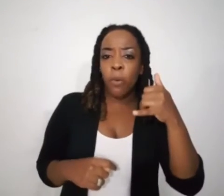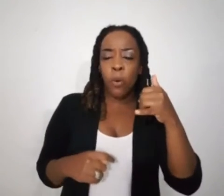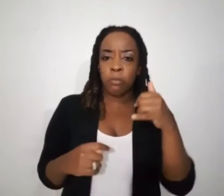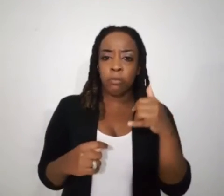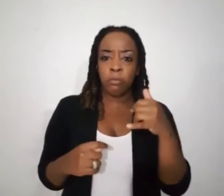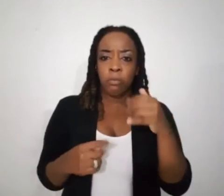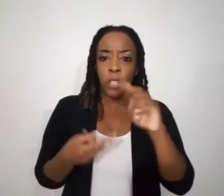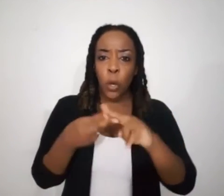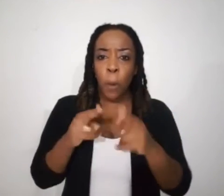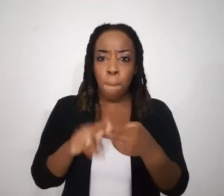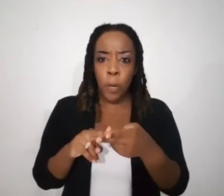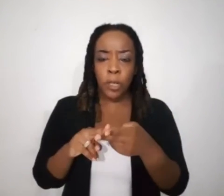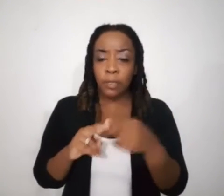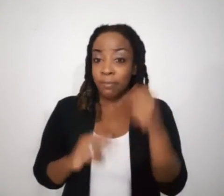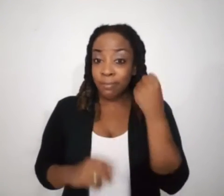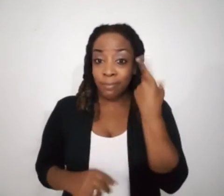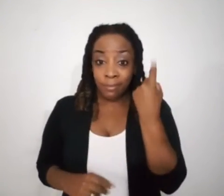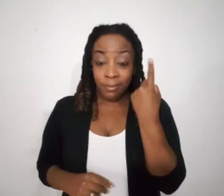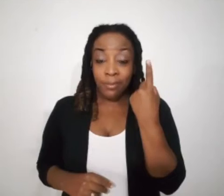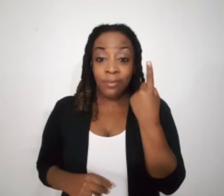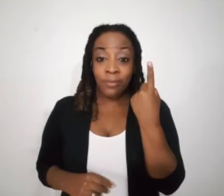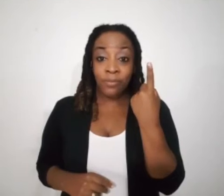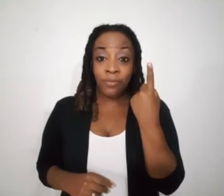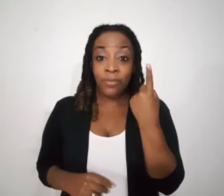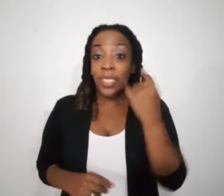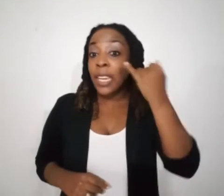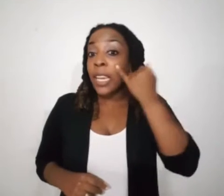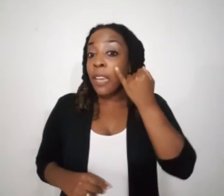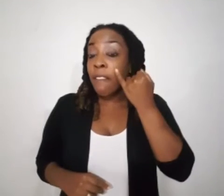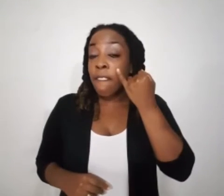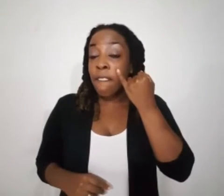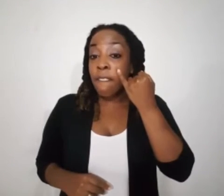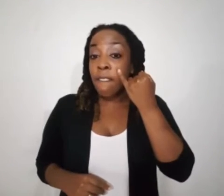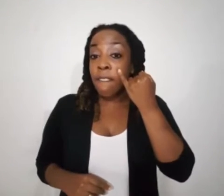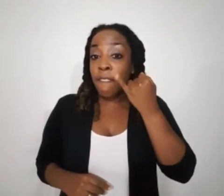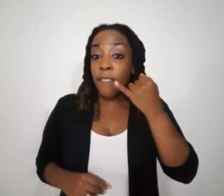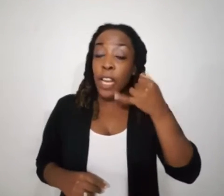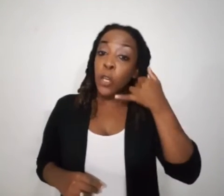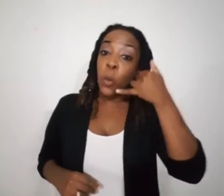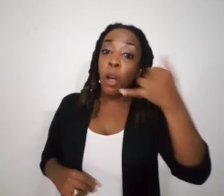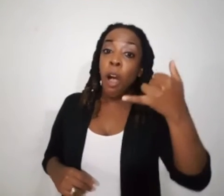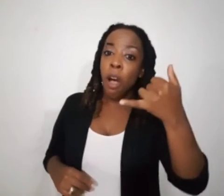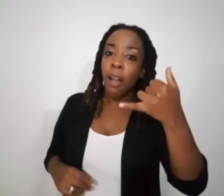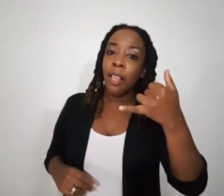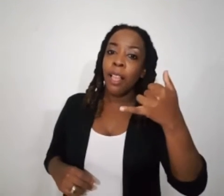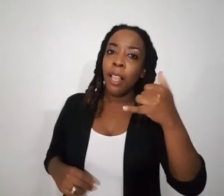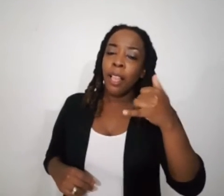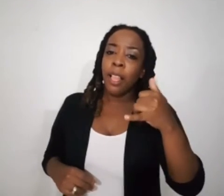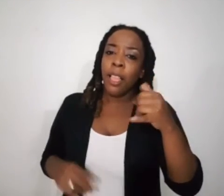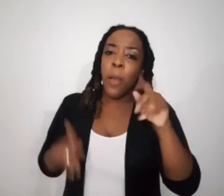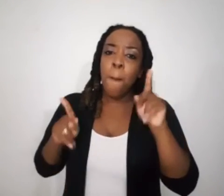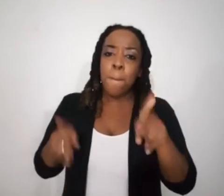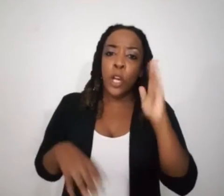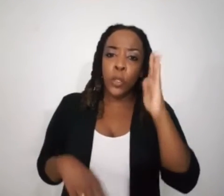with those telephone numbers, you can get some help right in the comfort of your home.